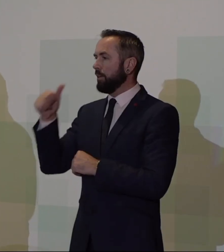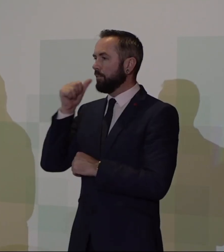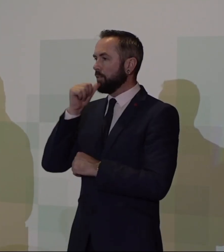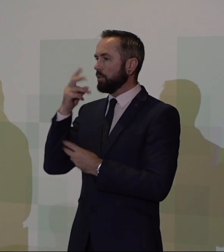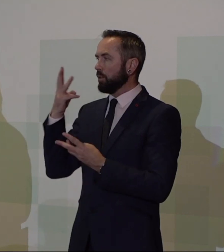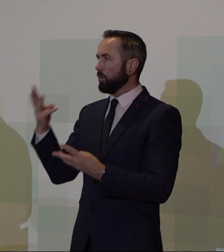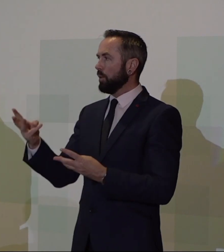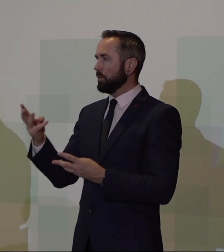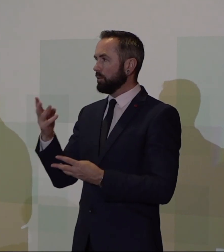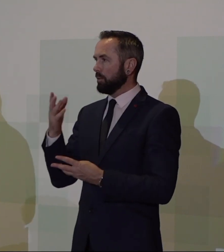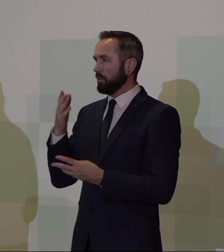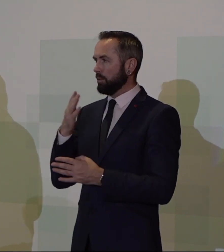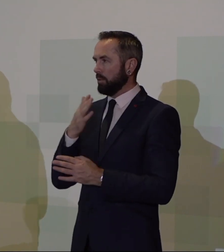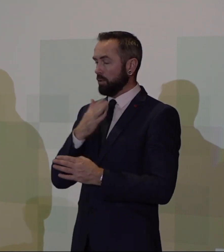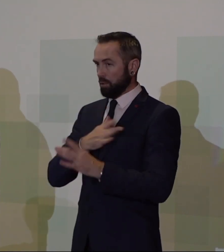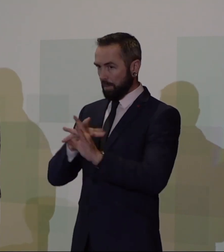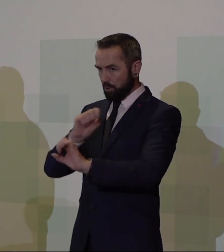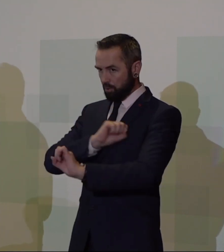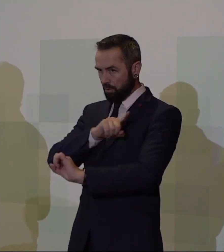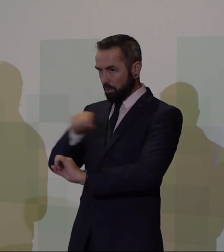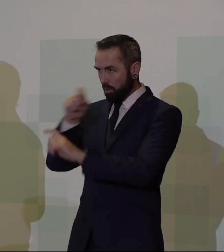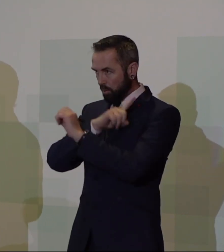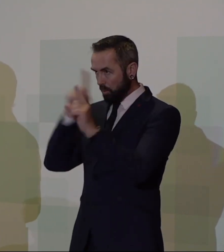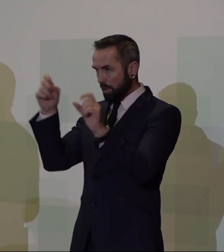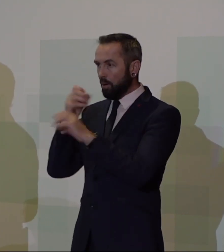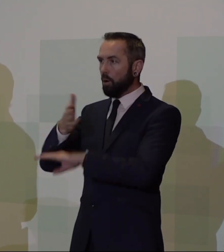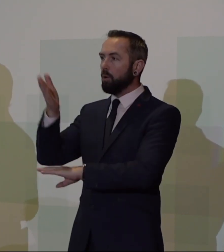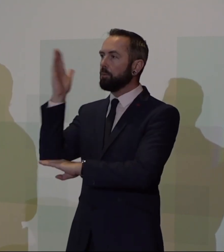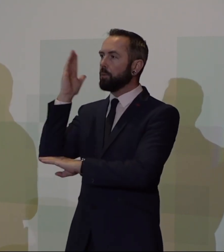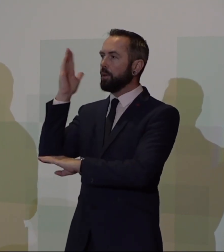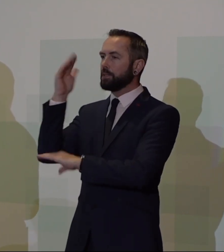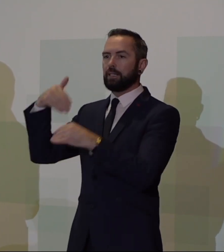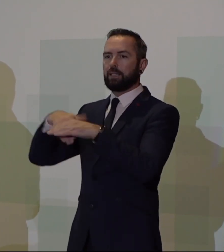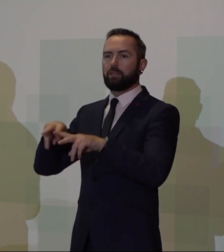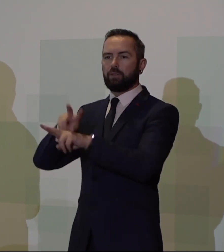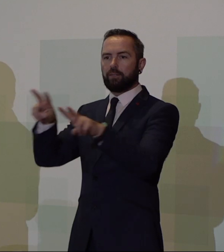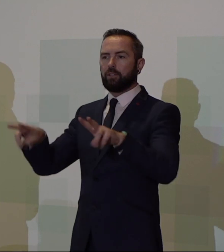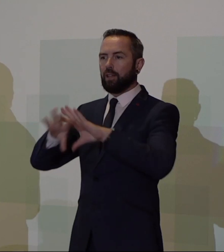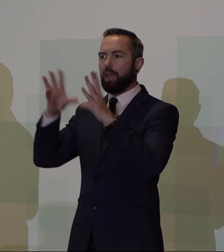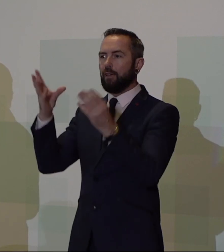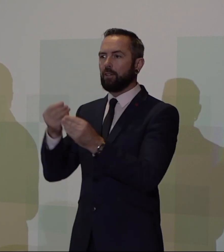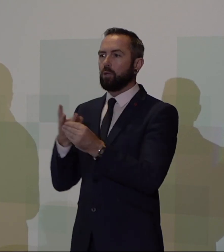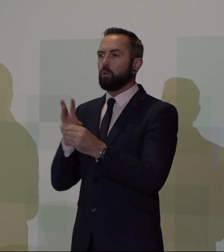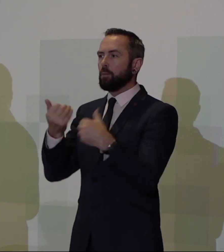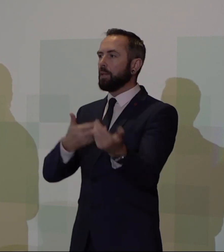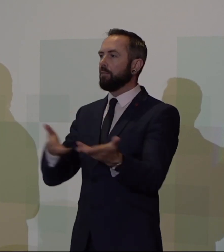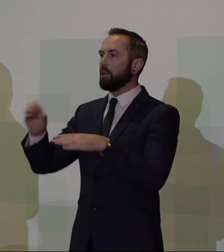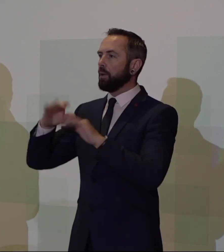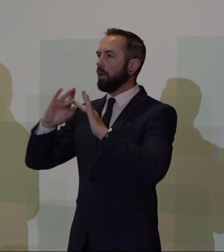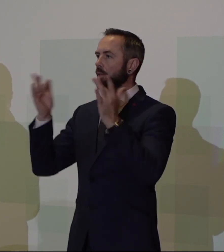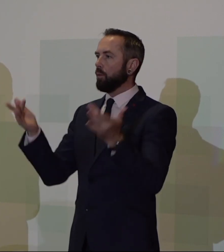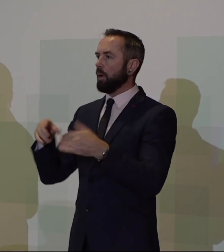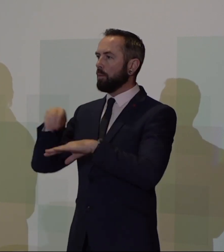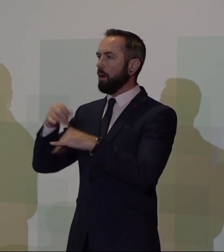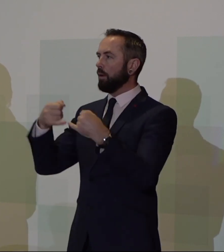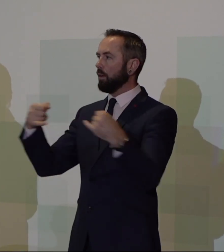all, I want, just so that you're very aware of this, that all of the presentations, including the videos and everything, they're all going to be available on the web